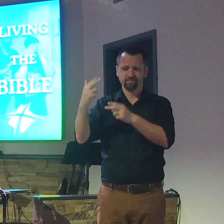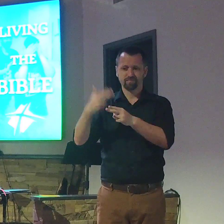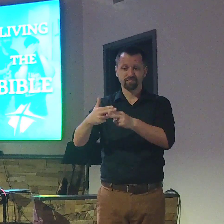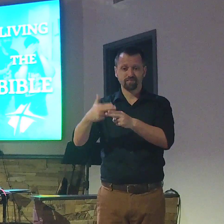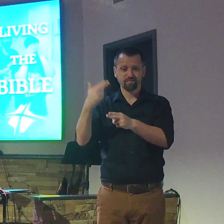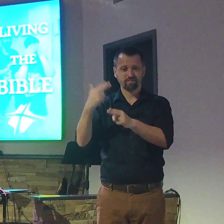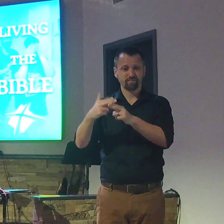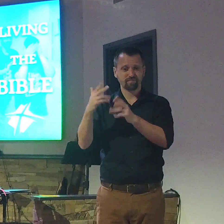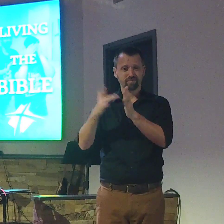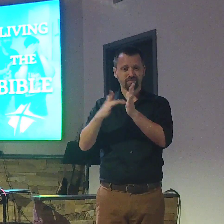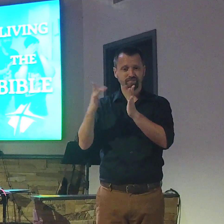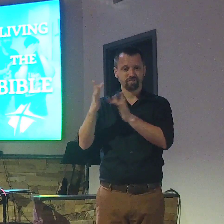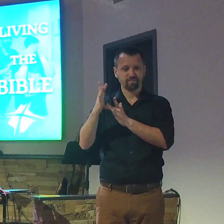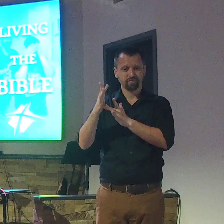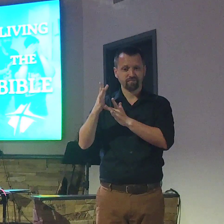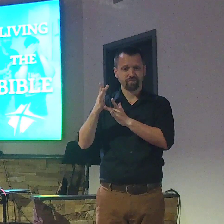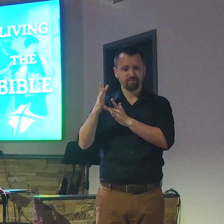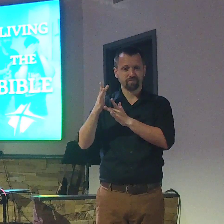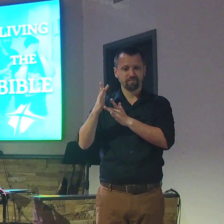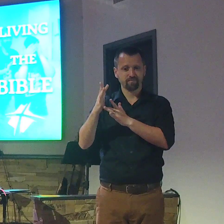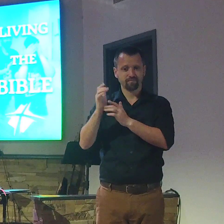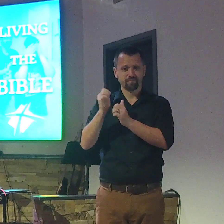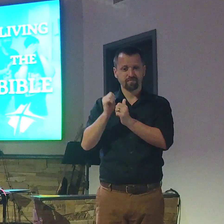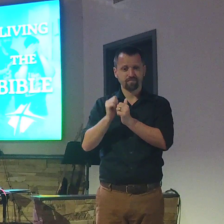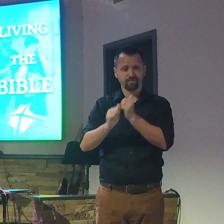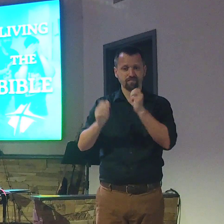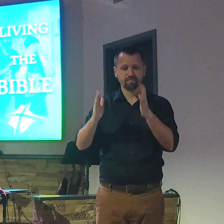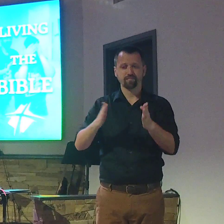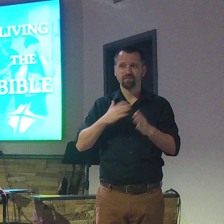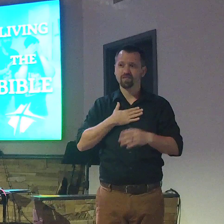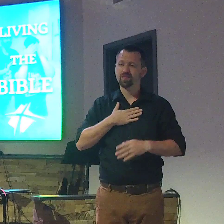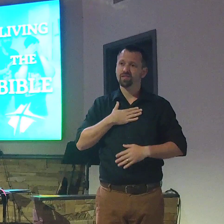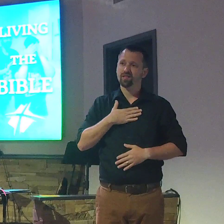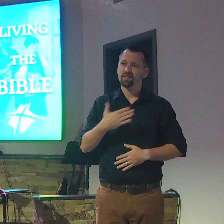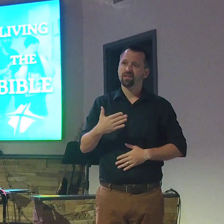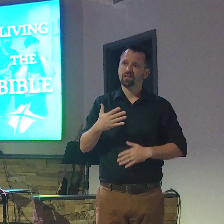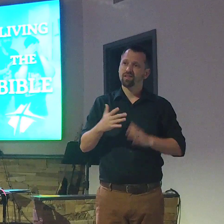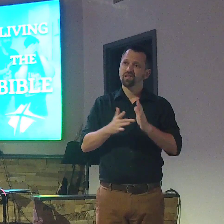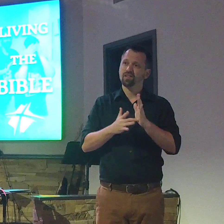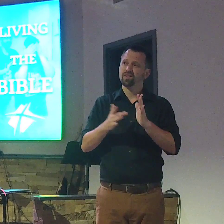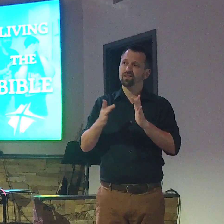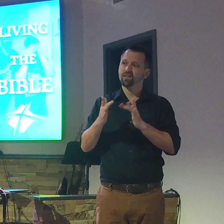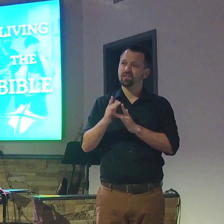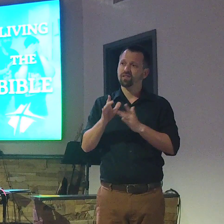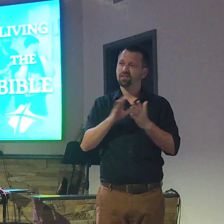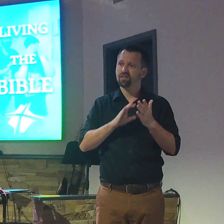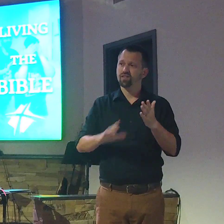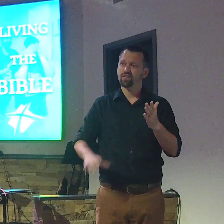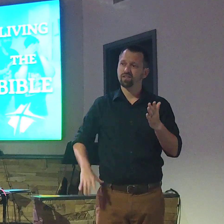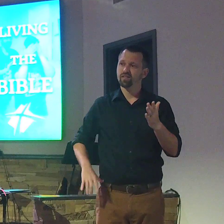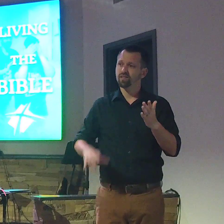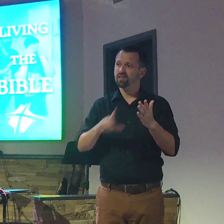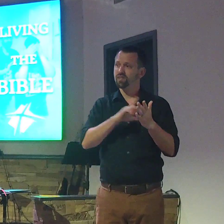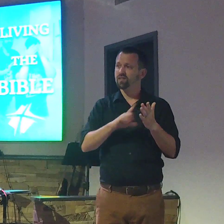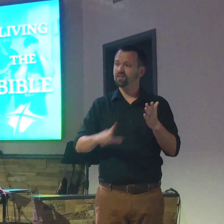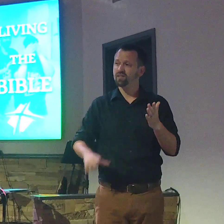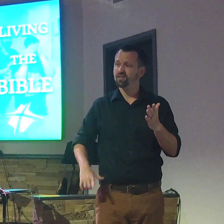the name of Jesus, every tongue will confess that Jesus Christ is